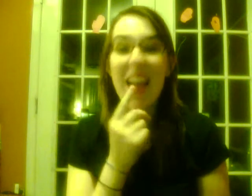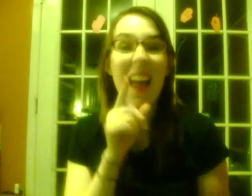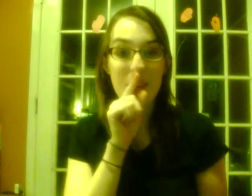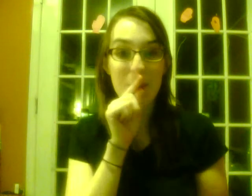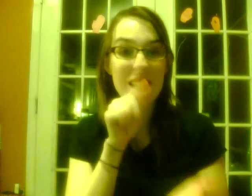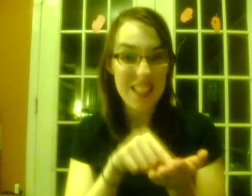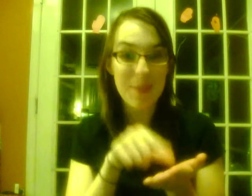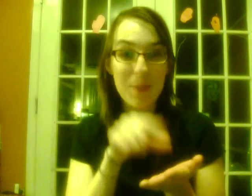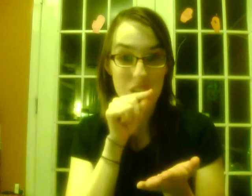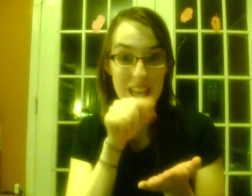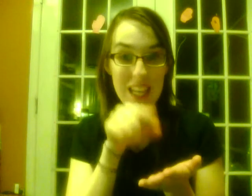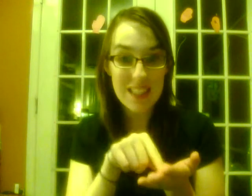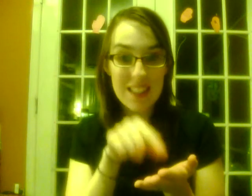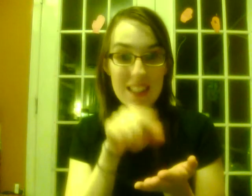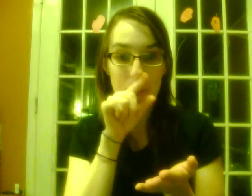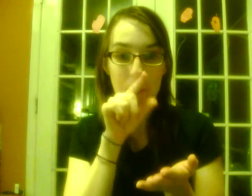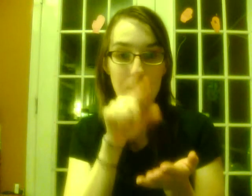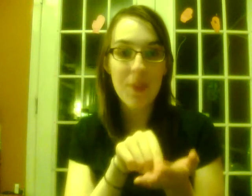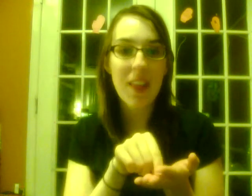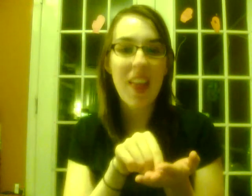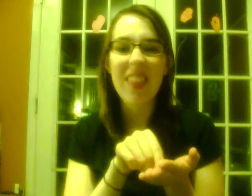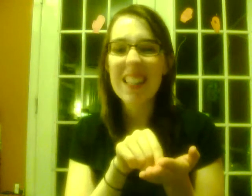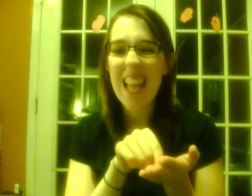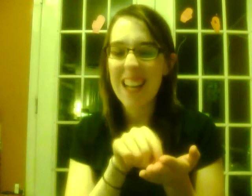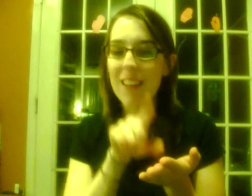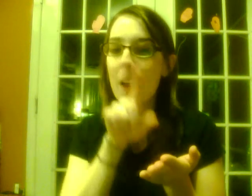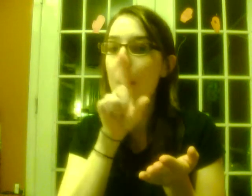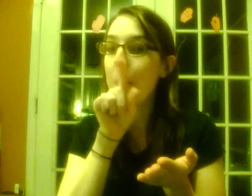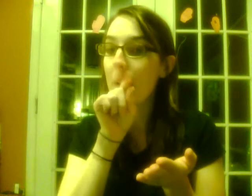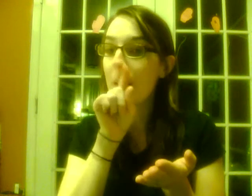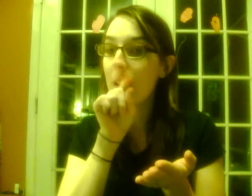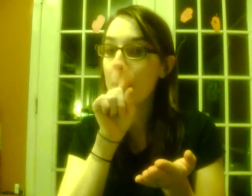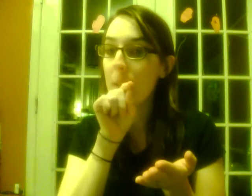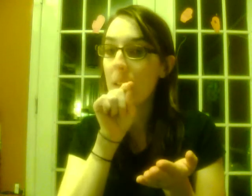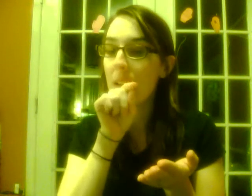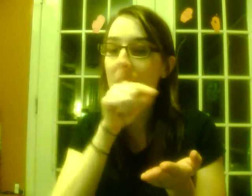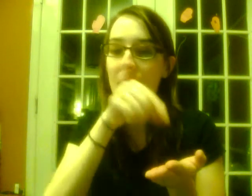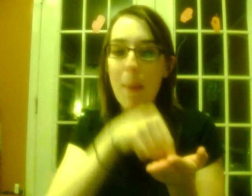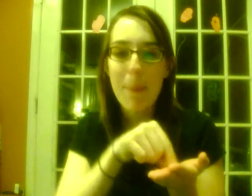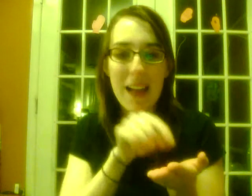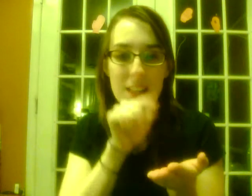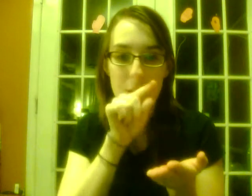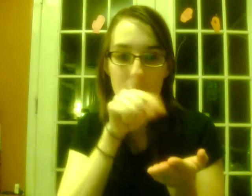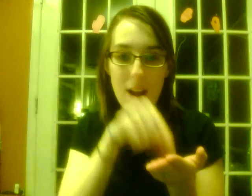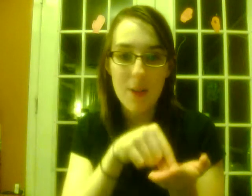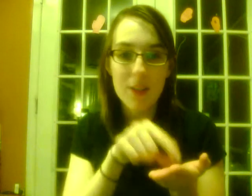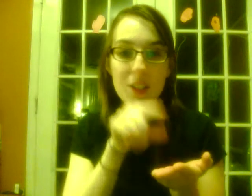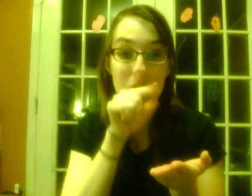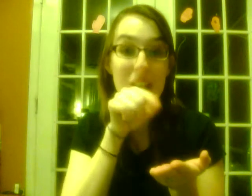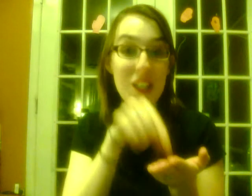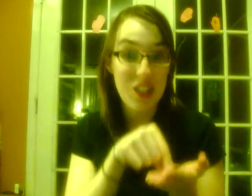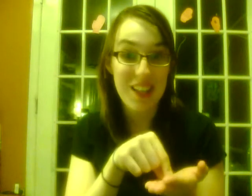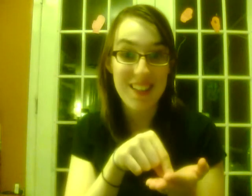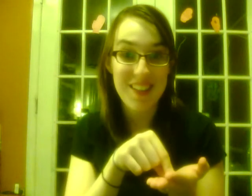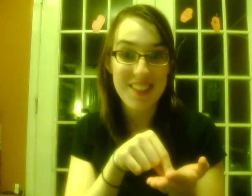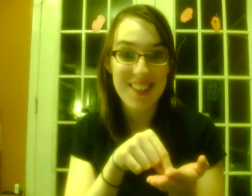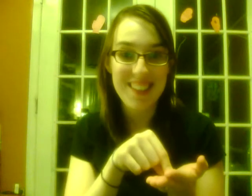I think we'd see some chickens. That's kind of like a bird up here that pecks at the ground, just like a chicken